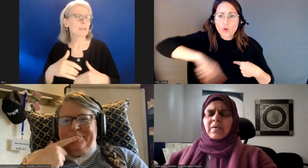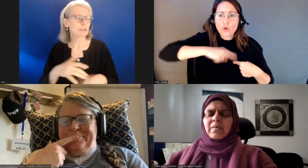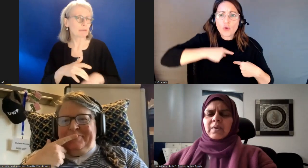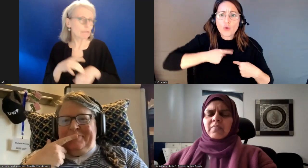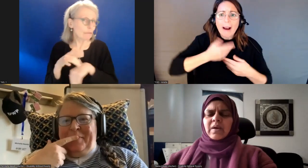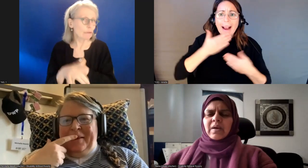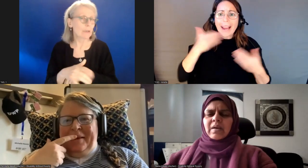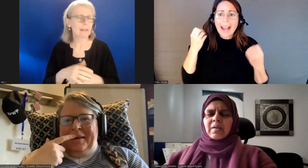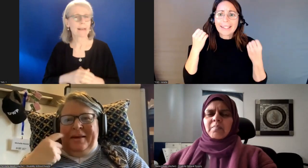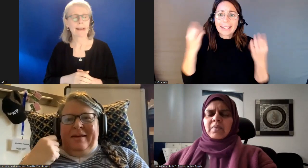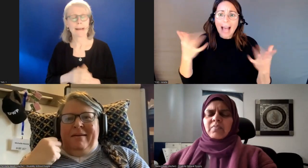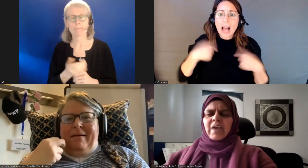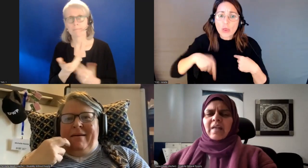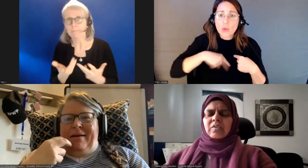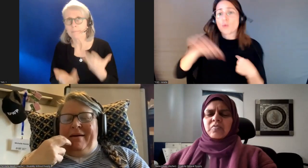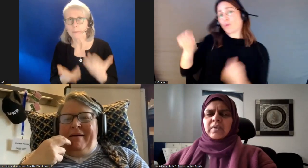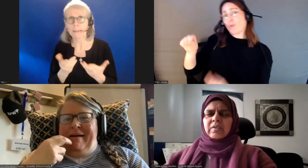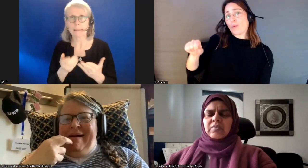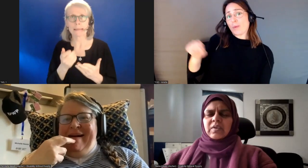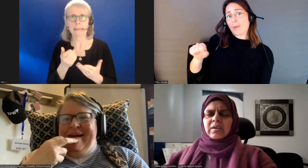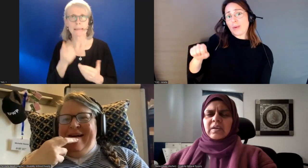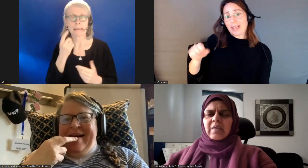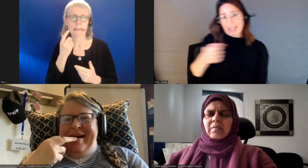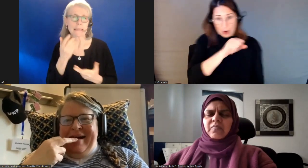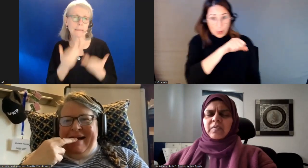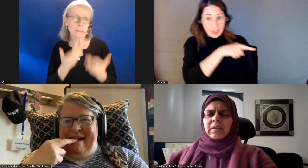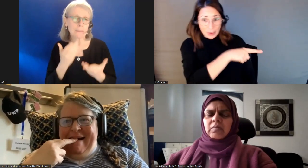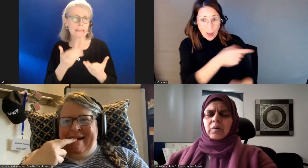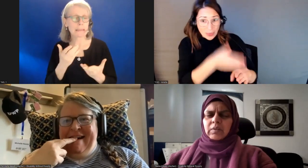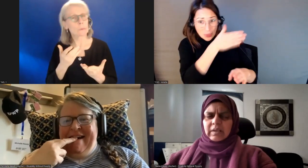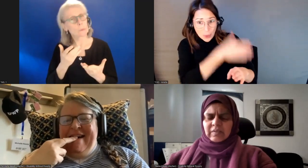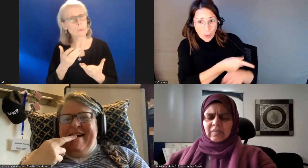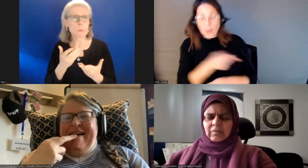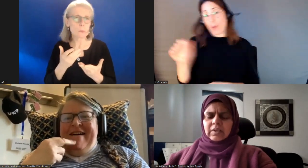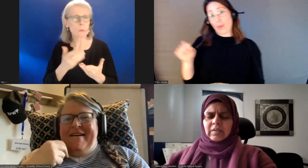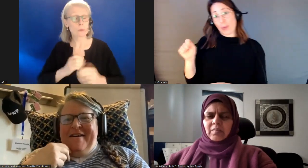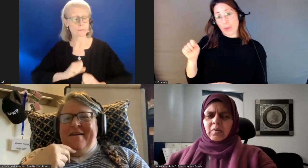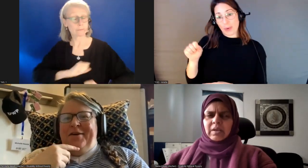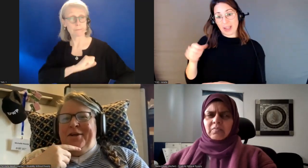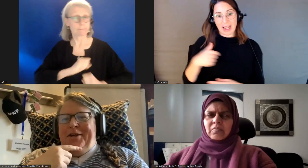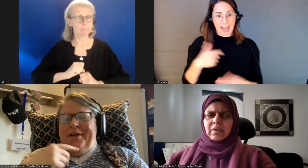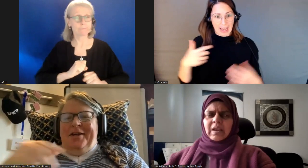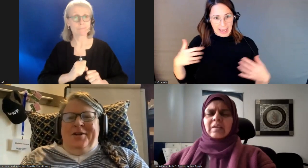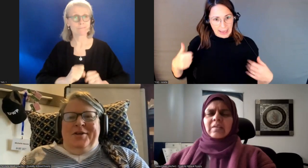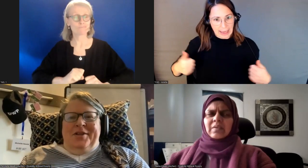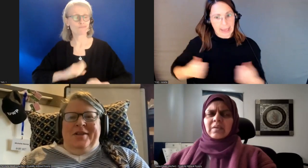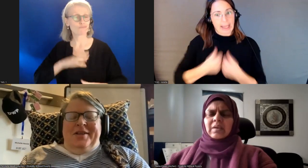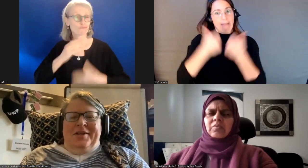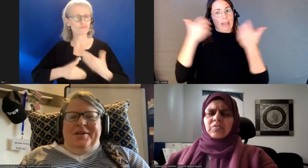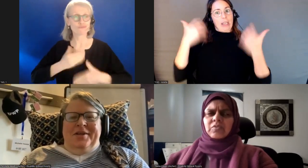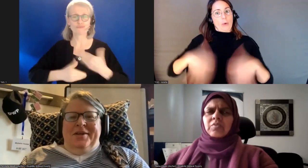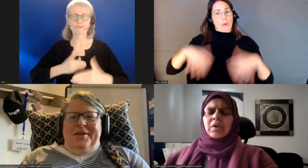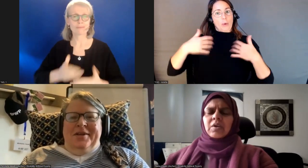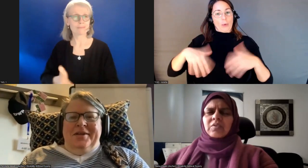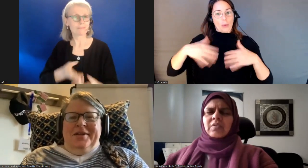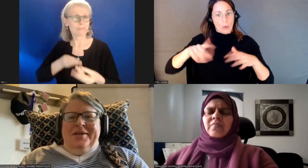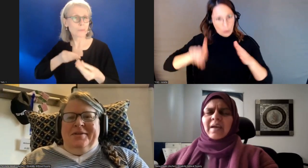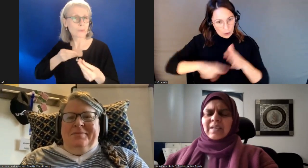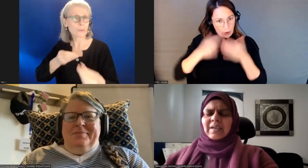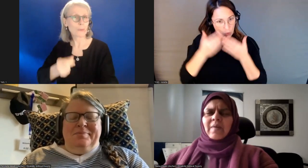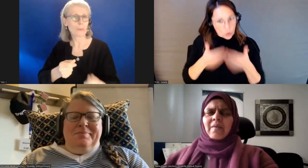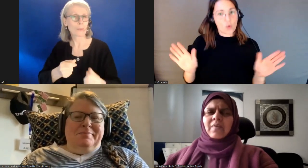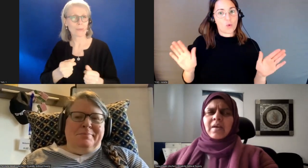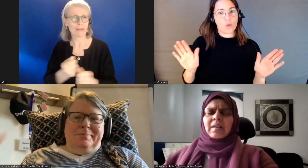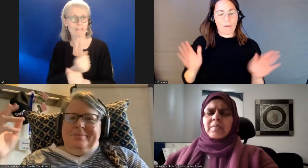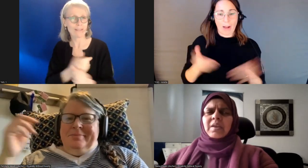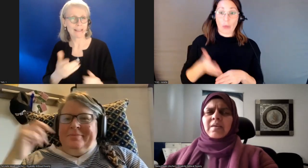bit of a challenge for you to get fully rolling this early in the morning, related, to the fact